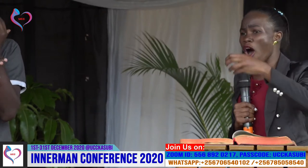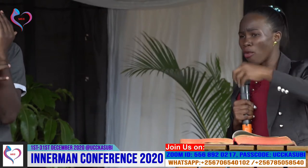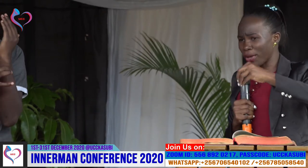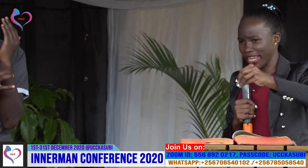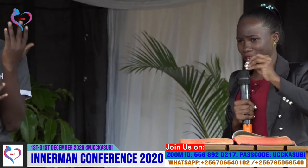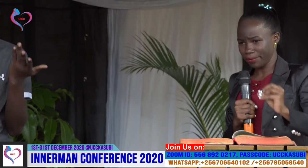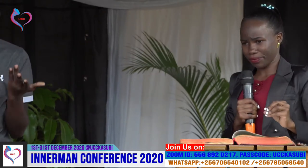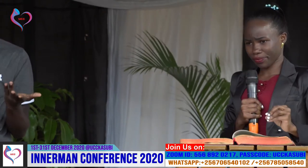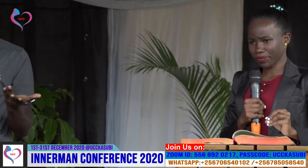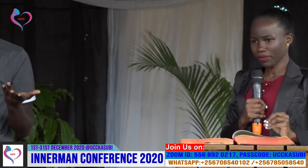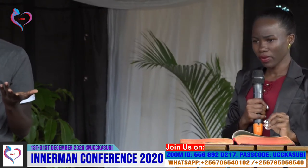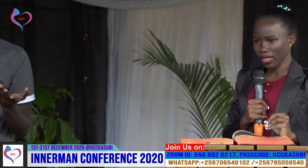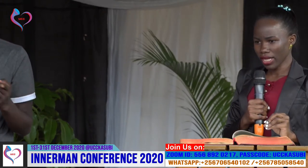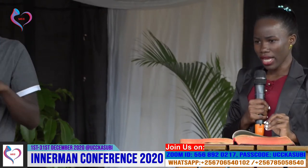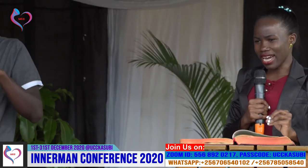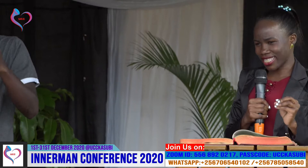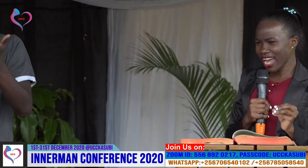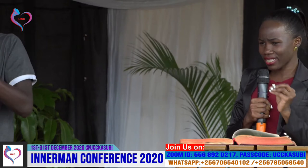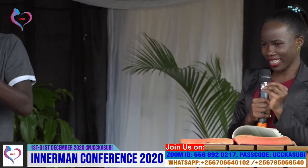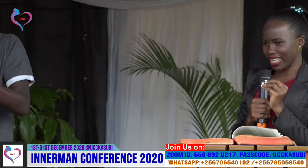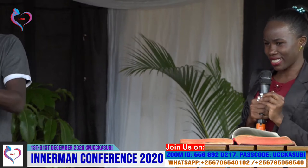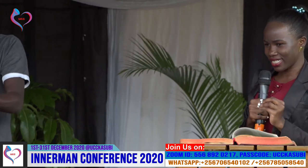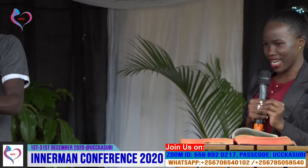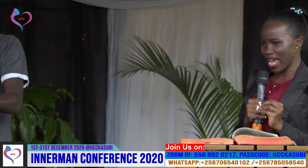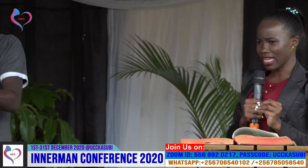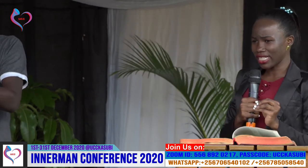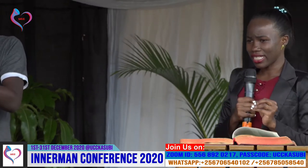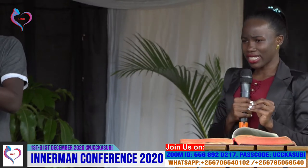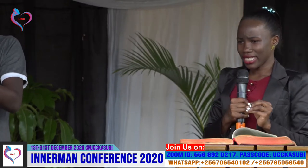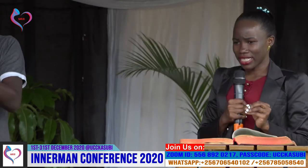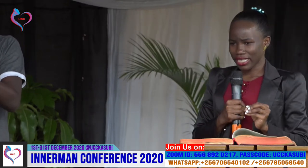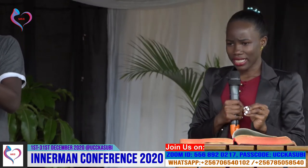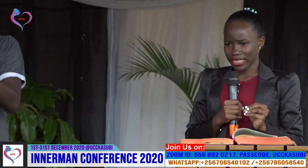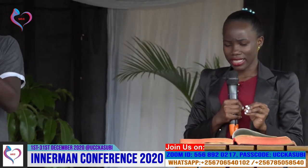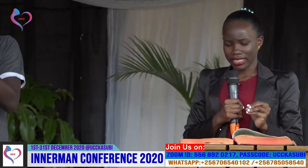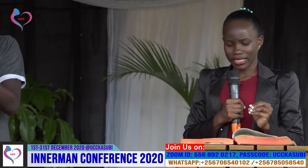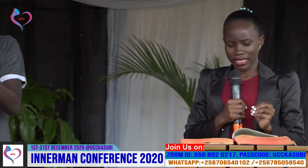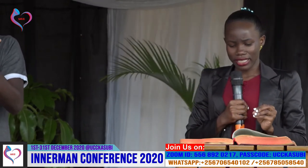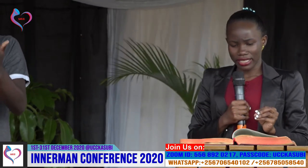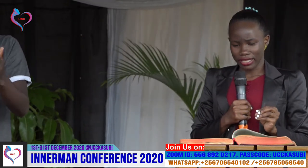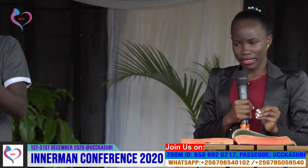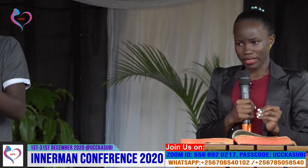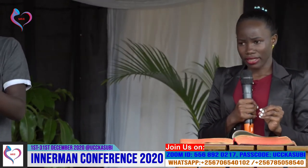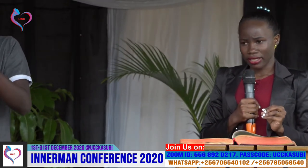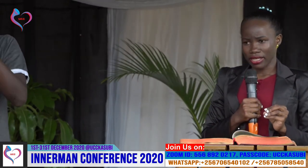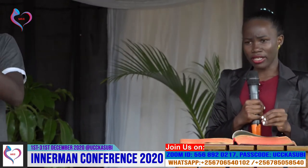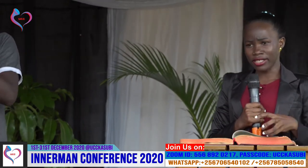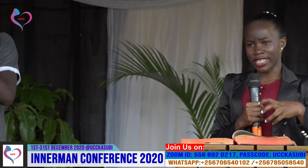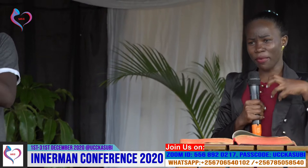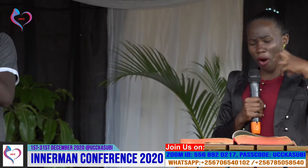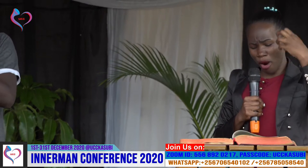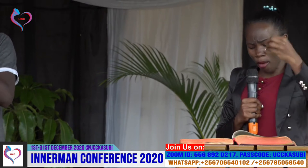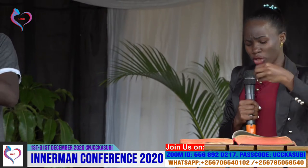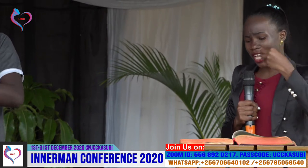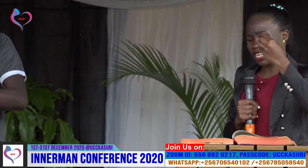yatekako omubiri. Yet I truly believe. Ate nga nzikiriza ddala. That that's what a person would do each and every passing day.